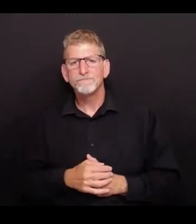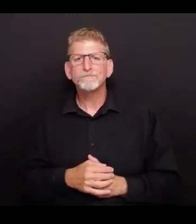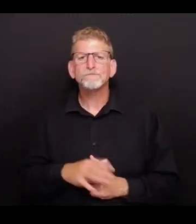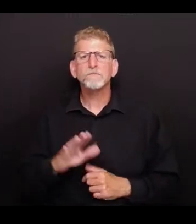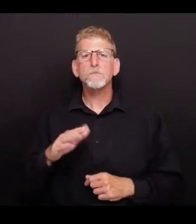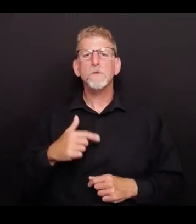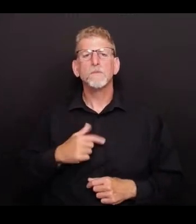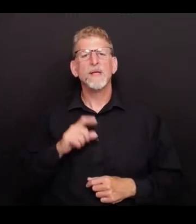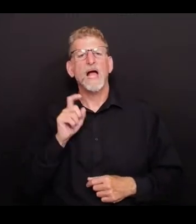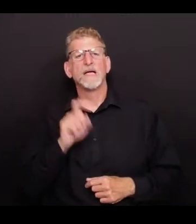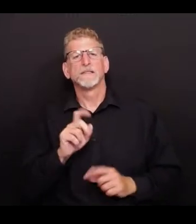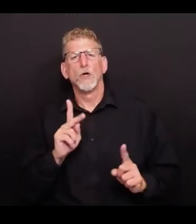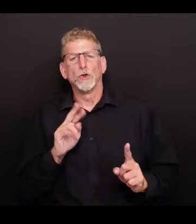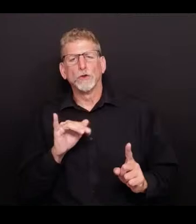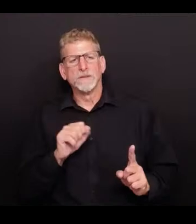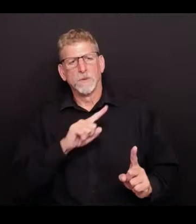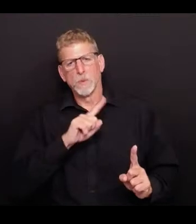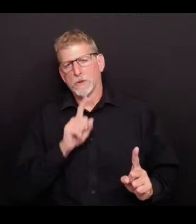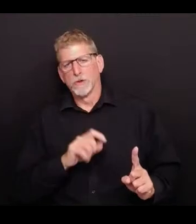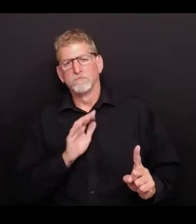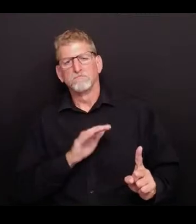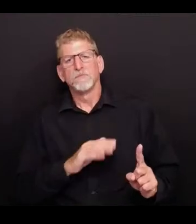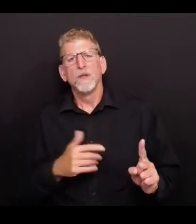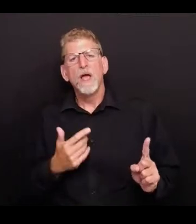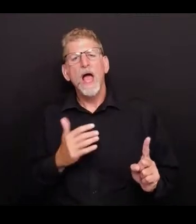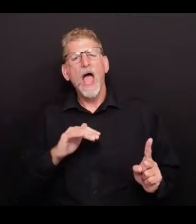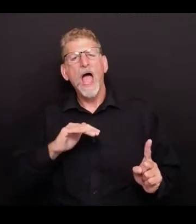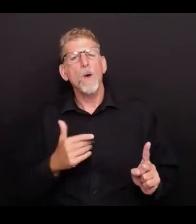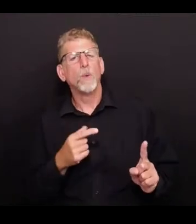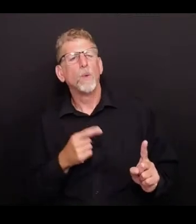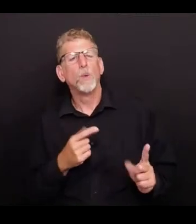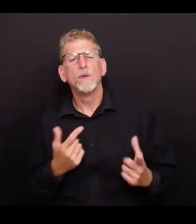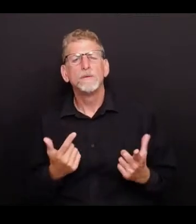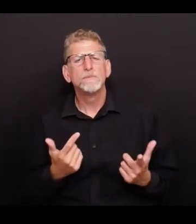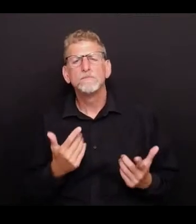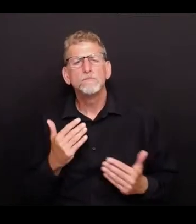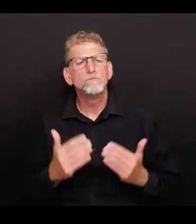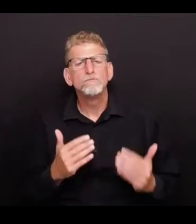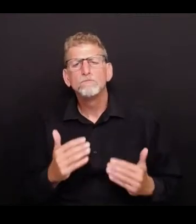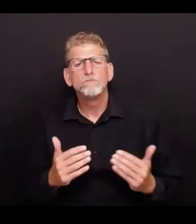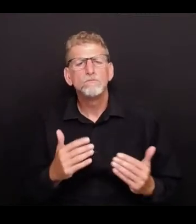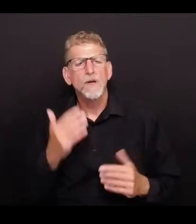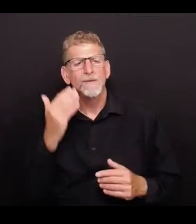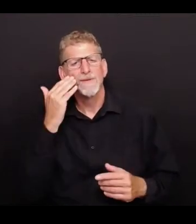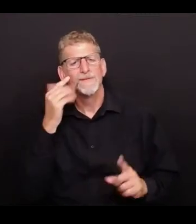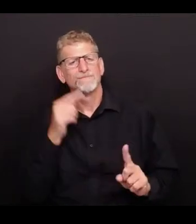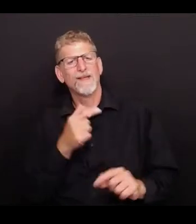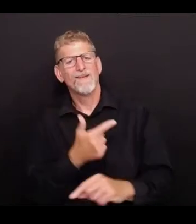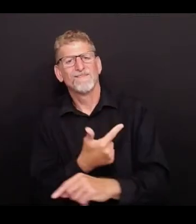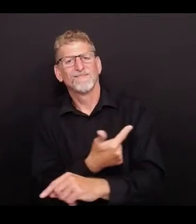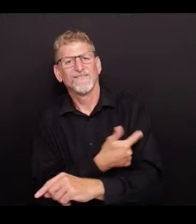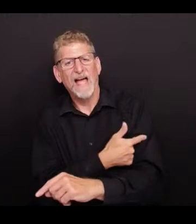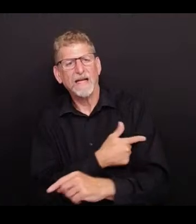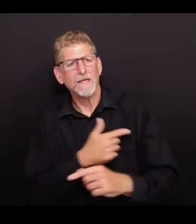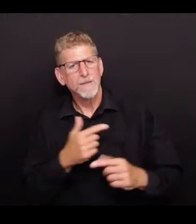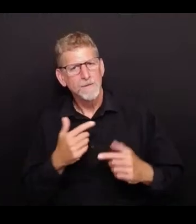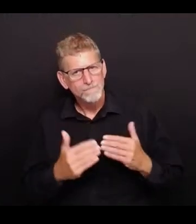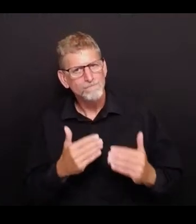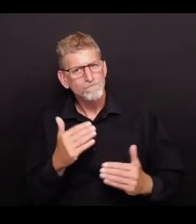you. Chris, I want to ask you, first of all, how are we doing in terms of, I know that the progress on